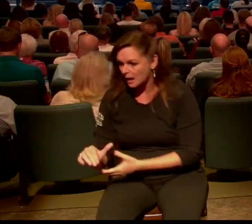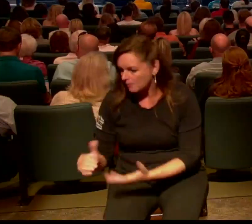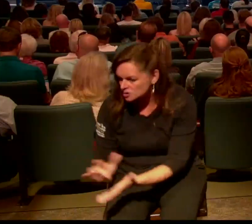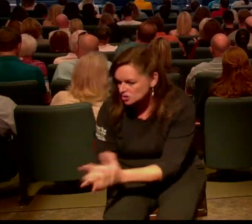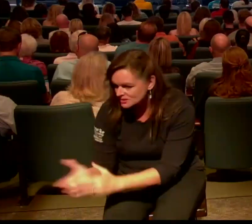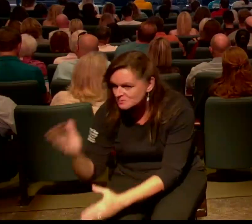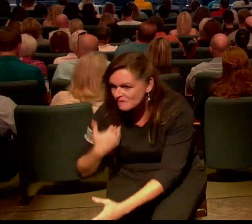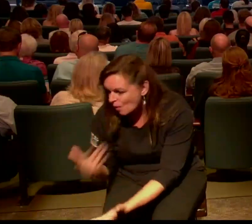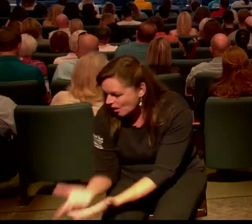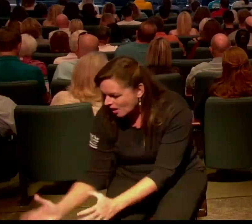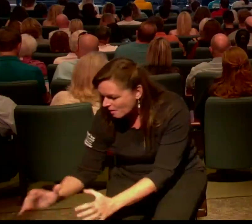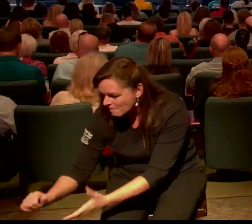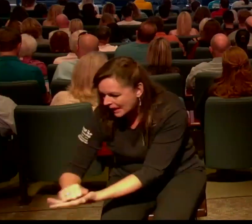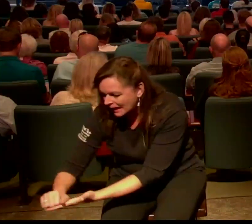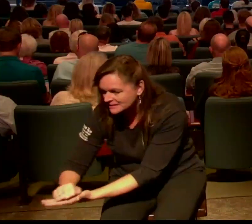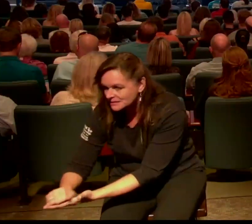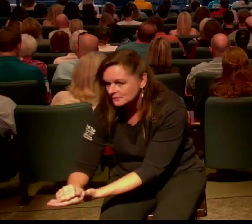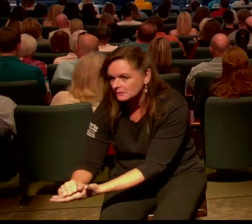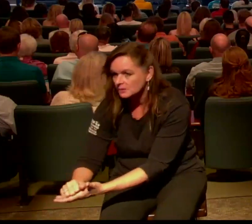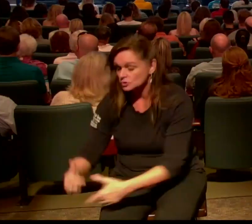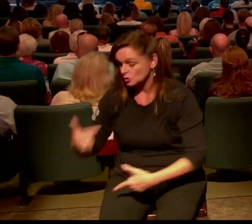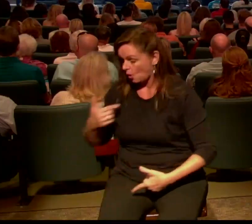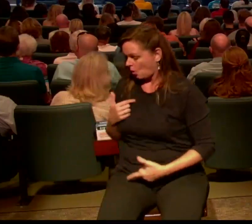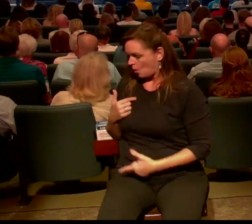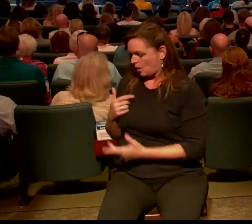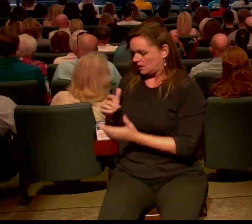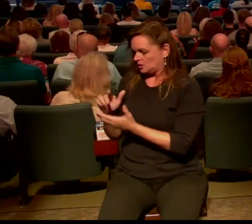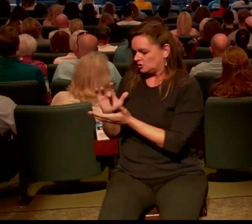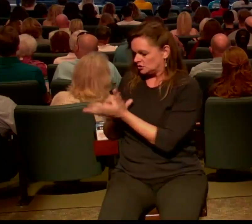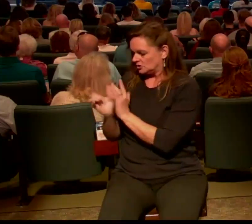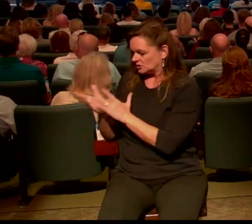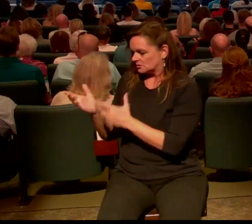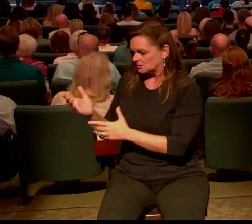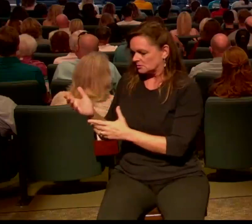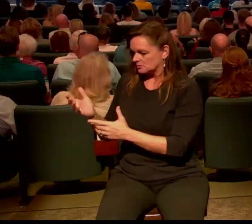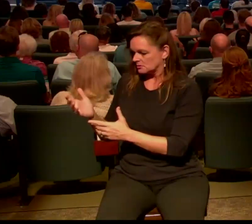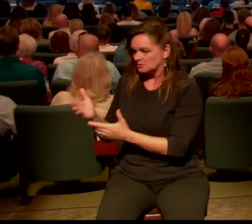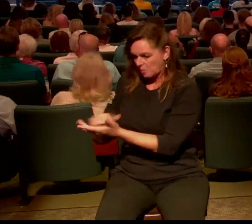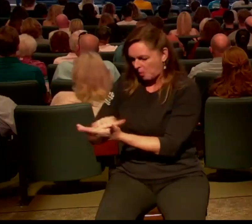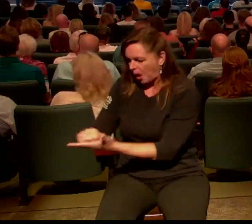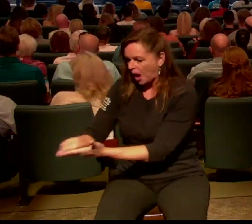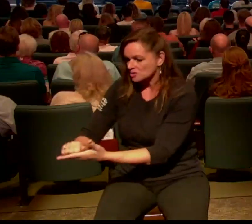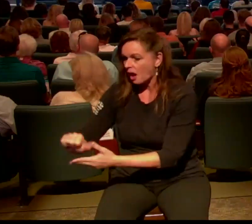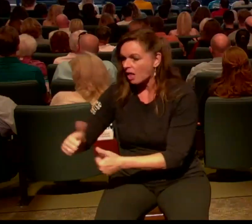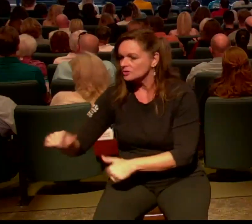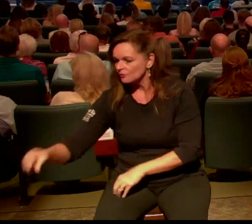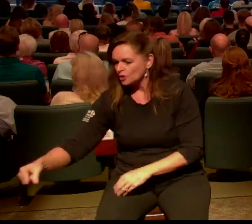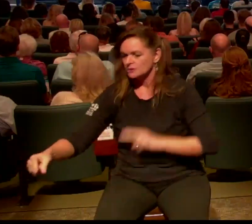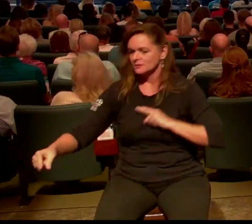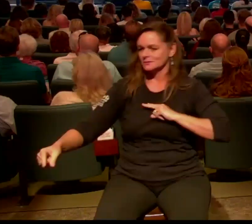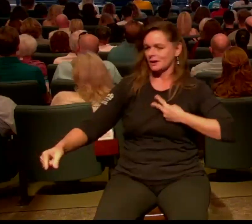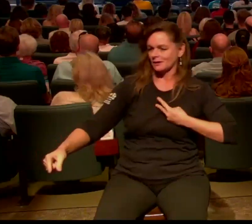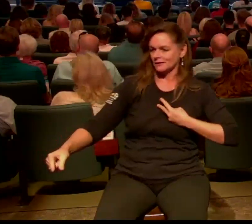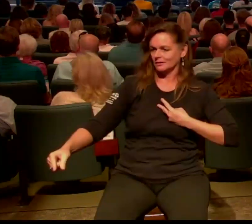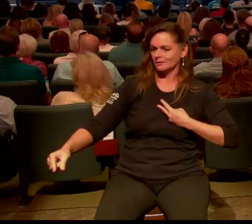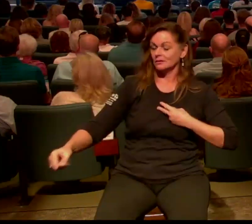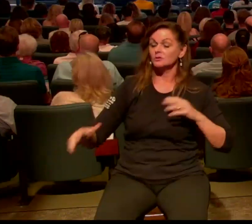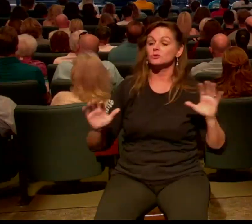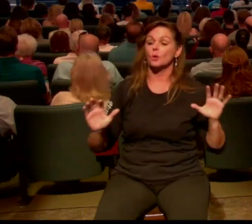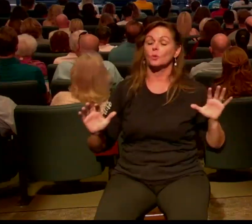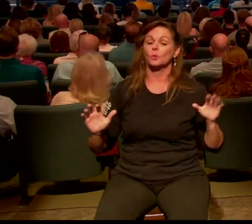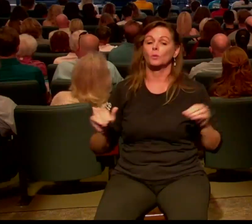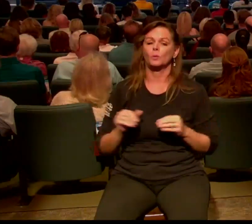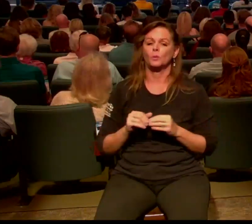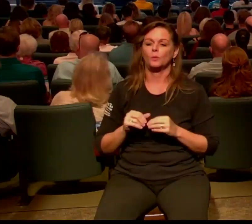of water, and he puts himself first. He's here saying, well, I'm going to wash my hands of this. Are you all